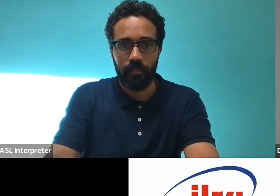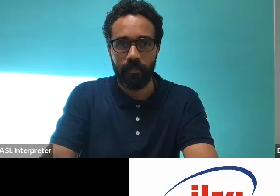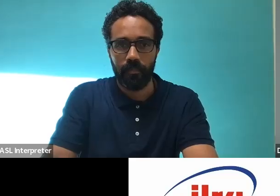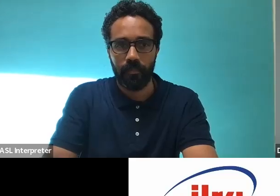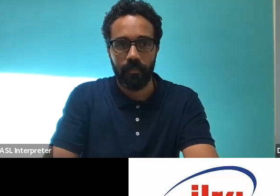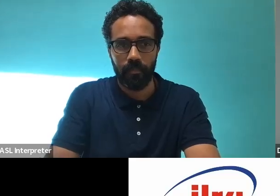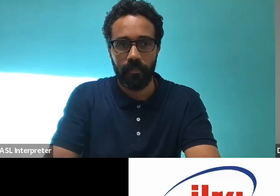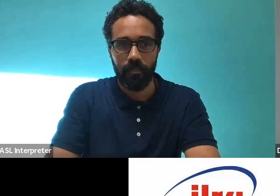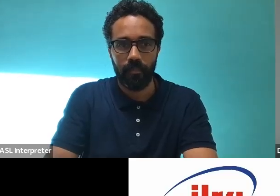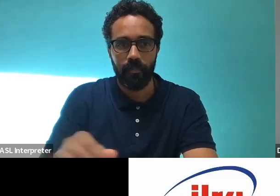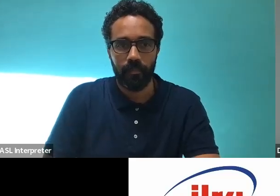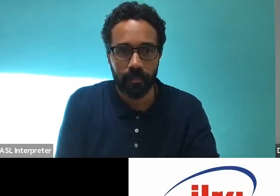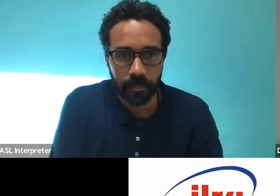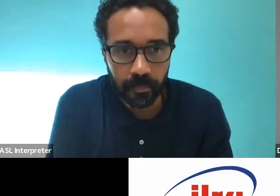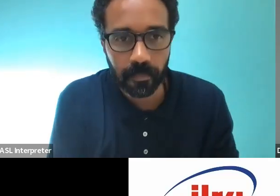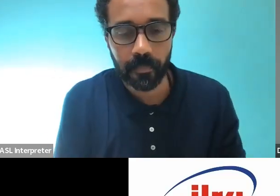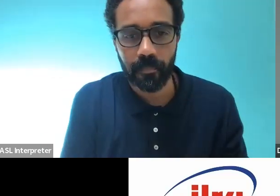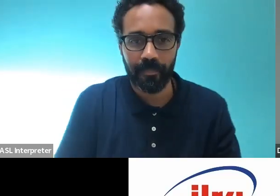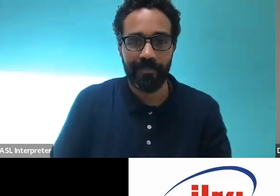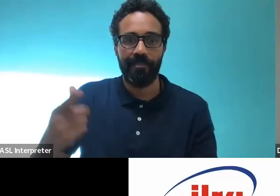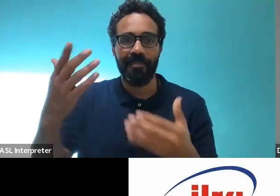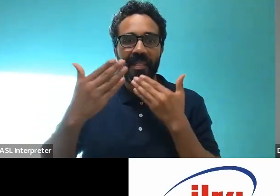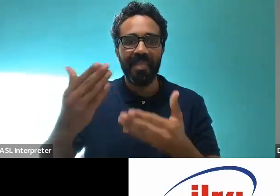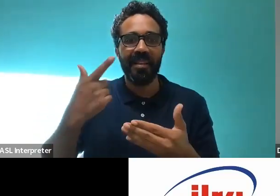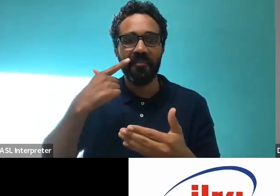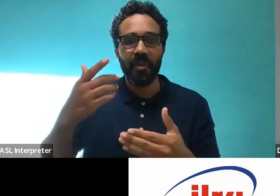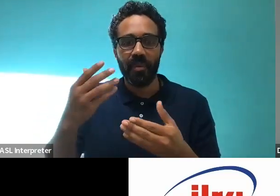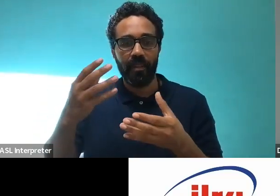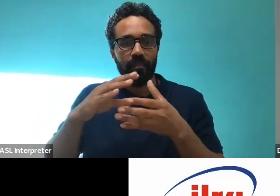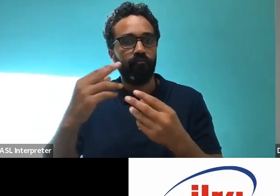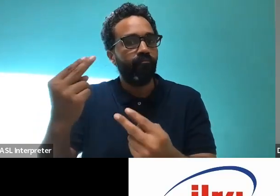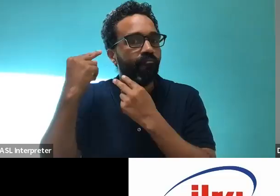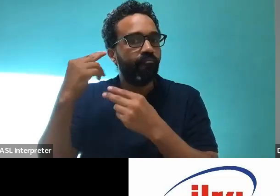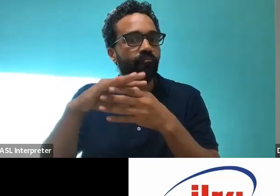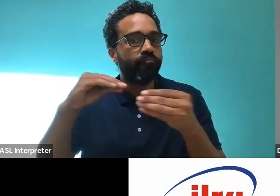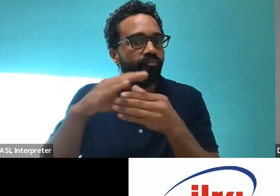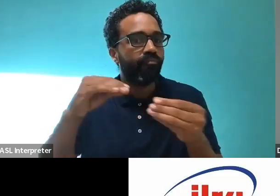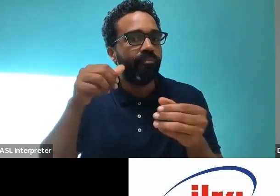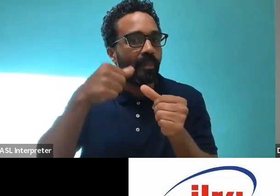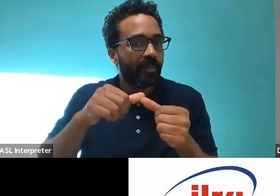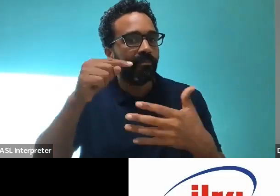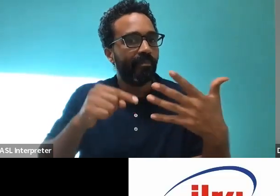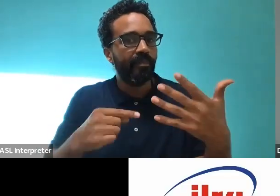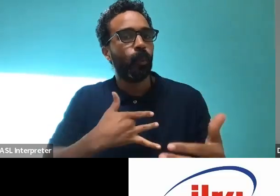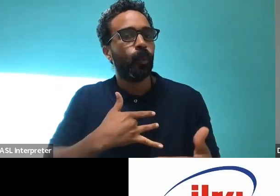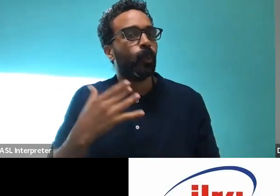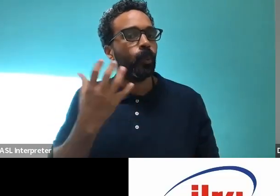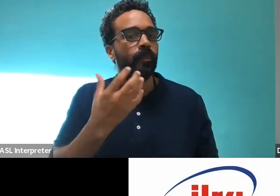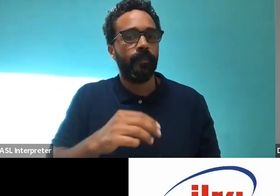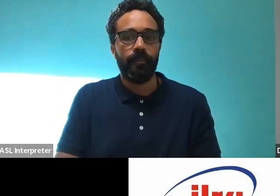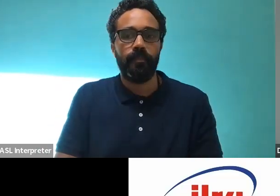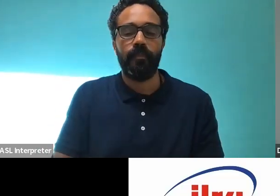thank you for sharing those memories, Paula. Yeah, the powerful nature